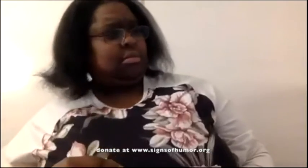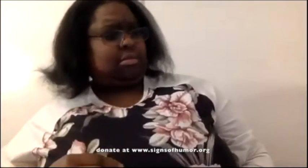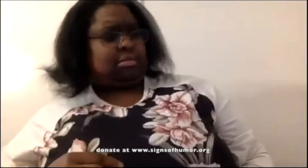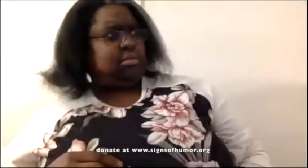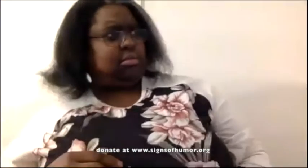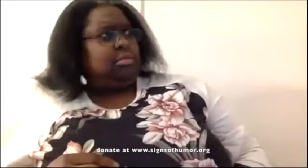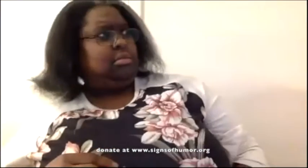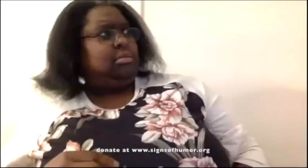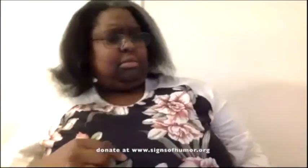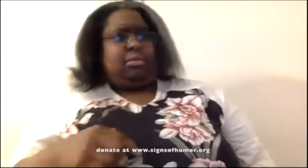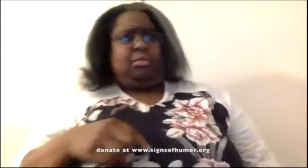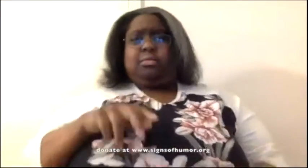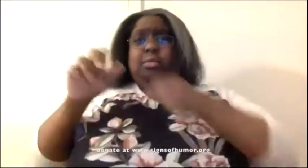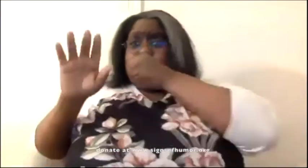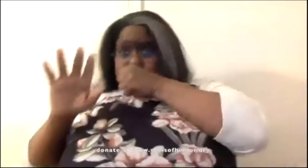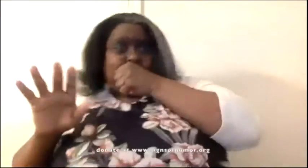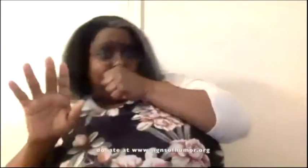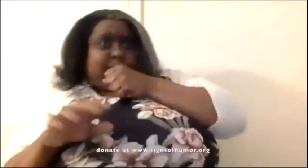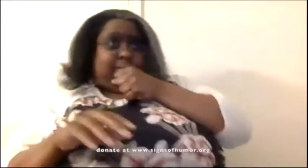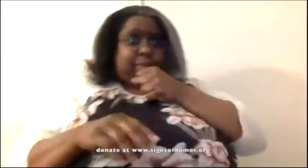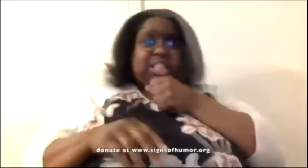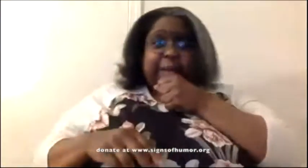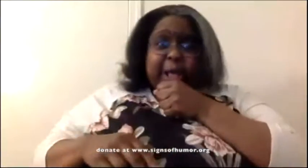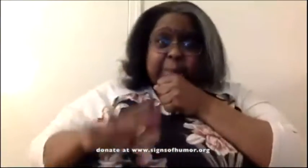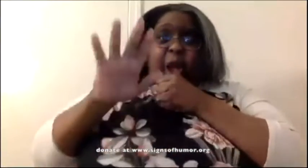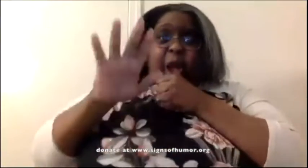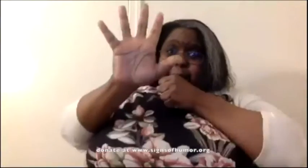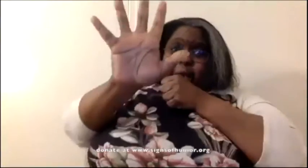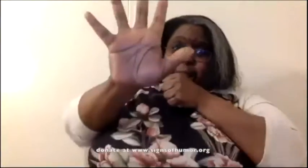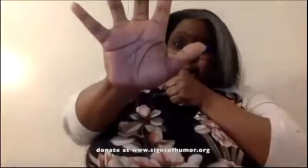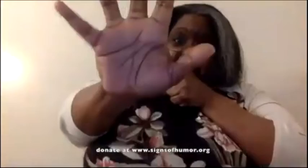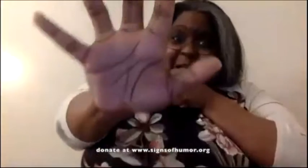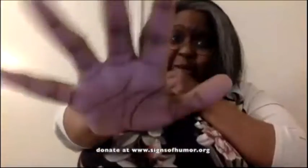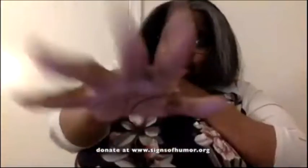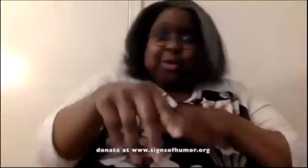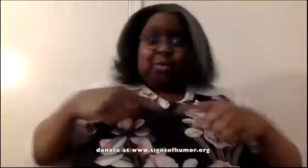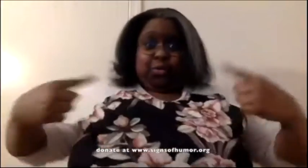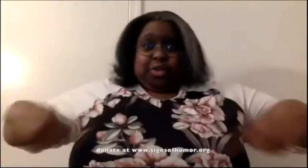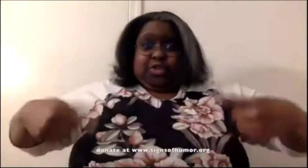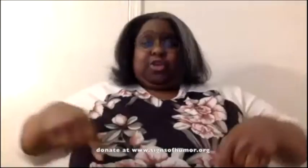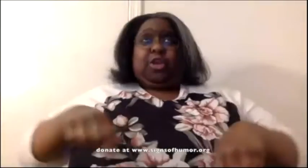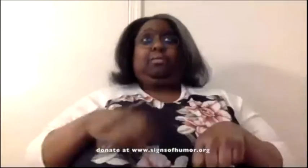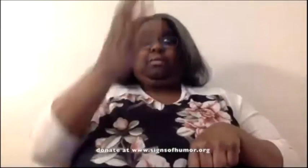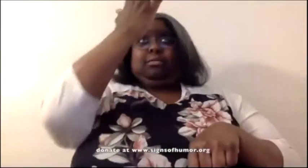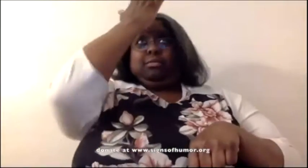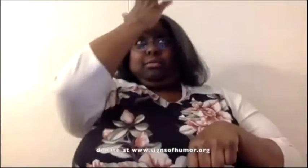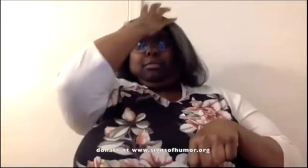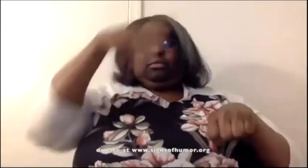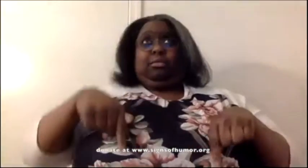I'm like, what? No. What? And he's coming down the line. Here he goes with the wheelchair